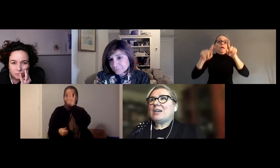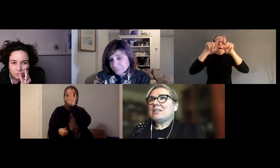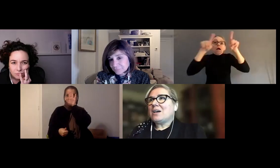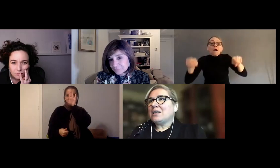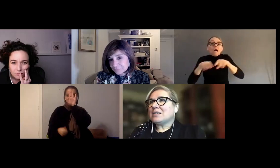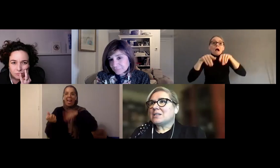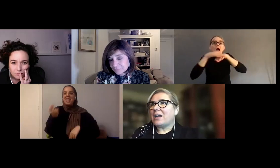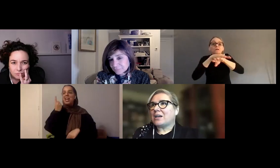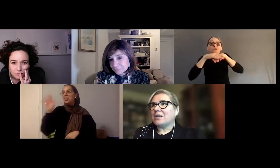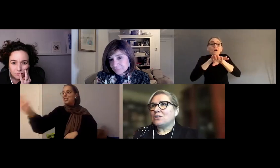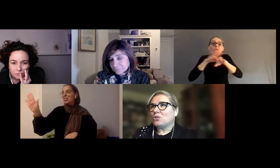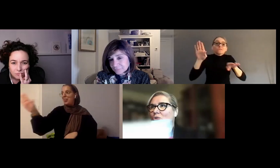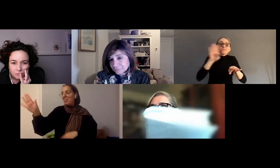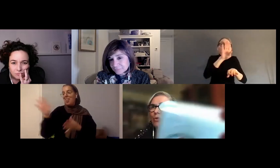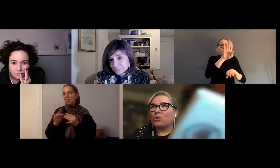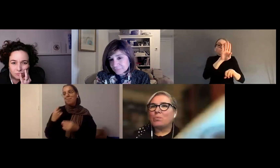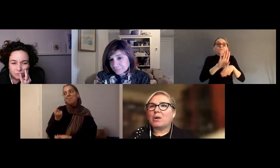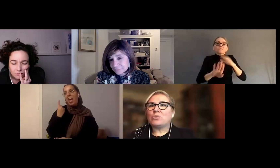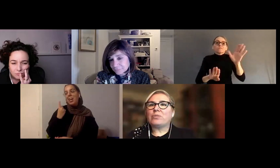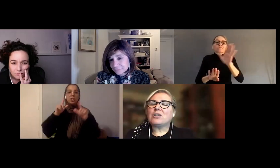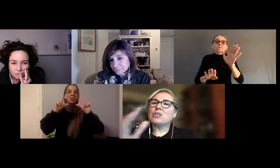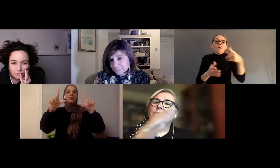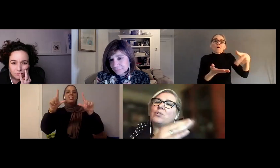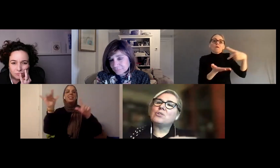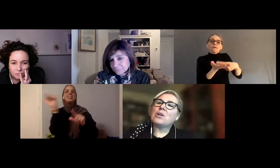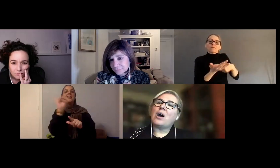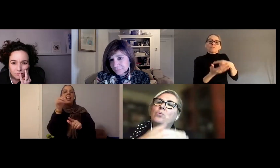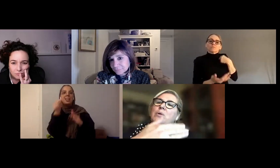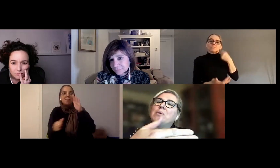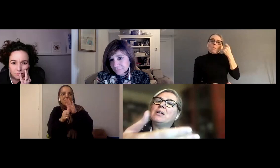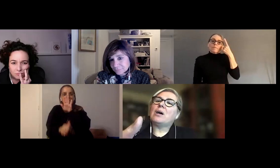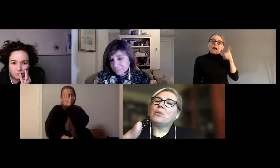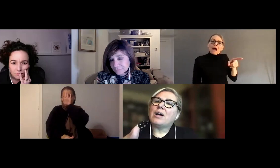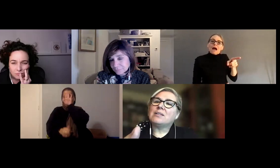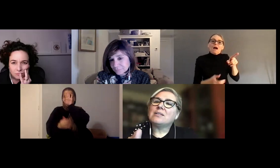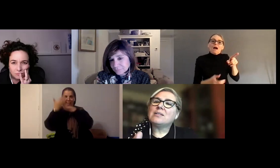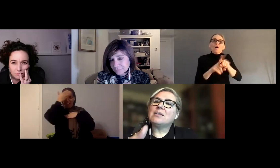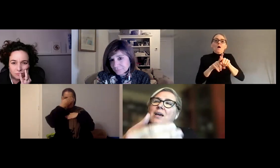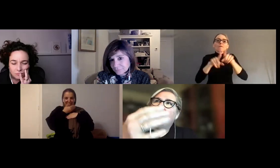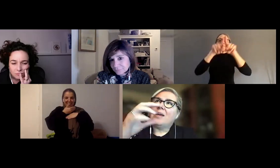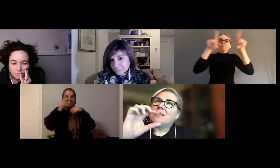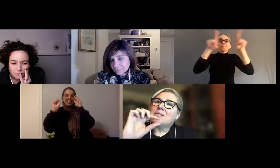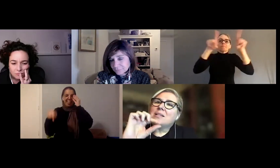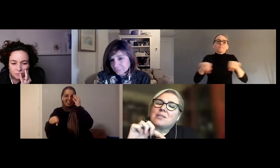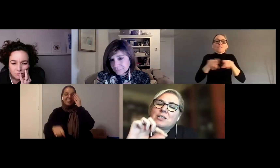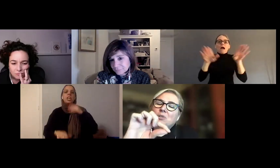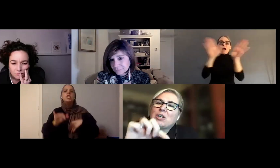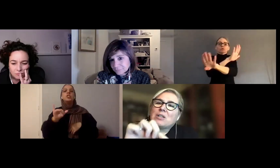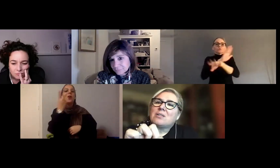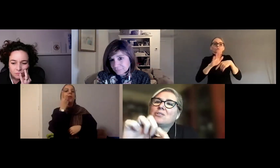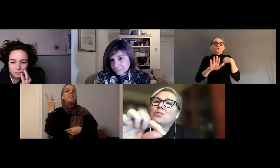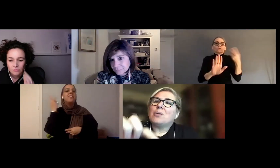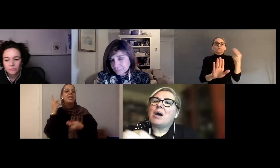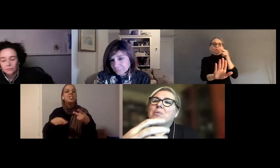so I saw this as like a sort of a two-part reflection, first on how we build our identity, and these little